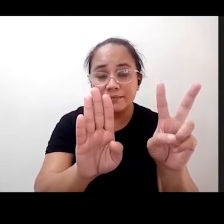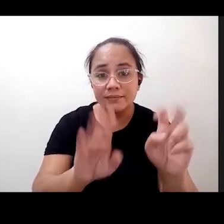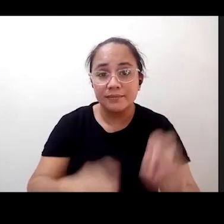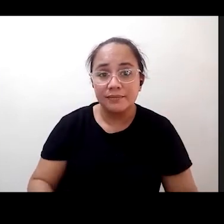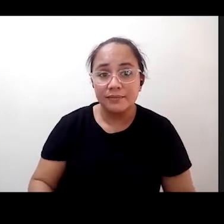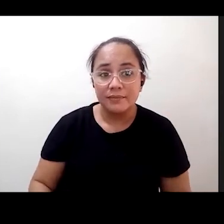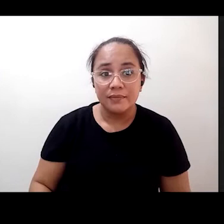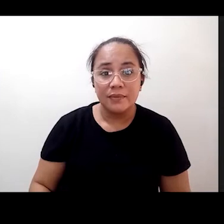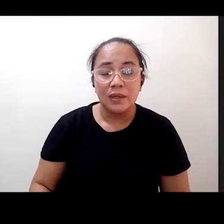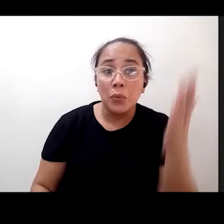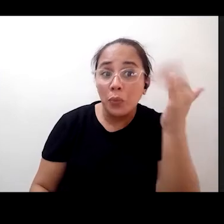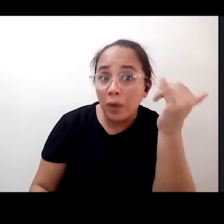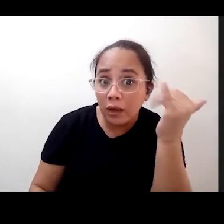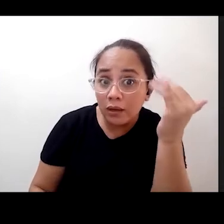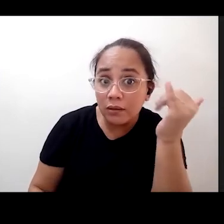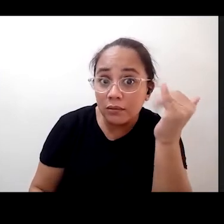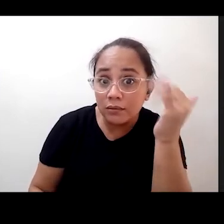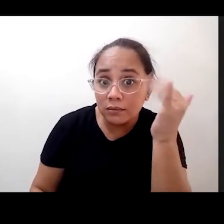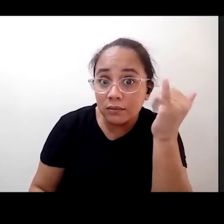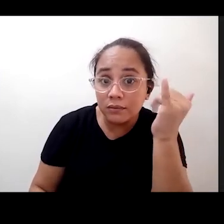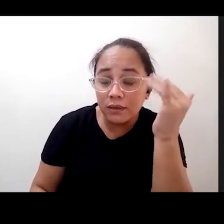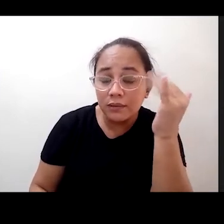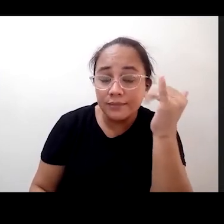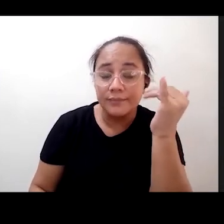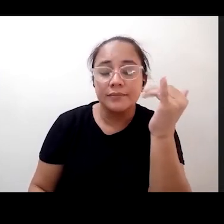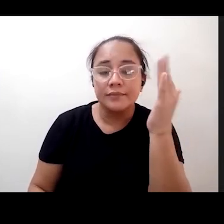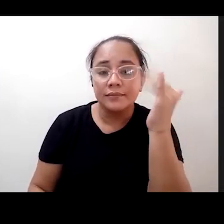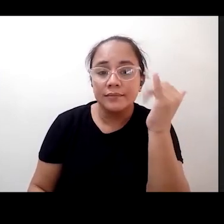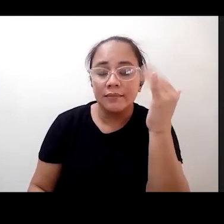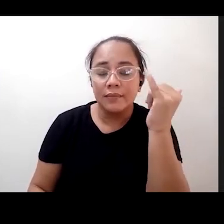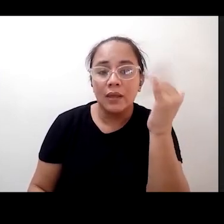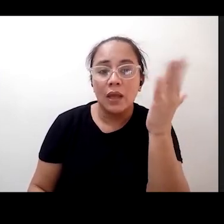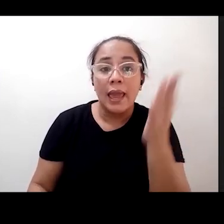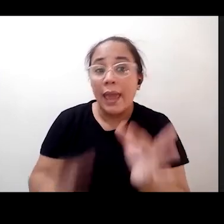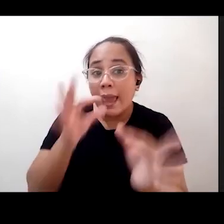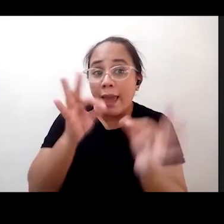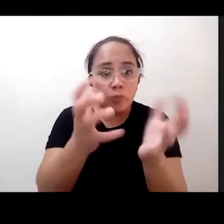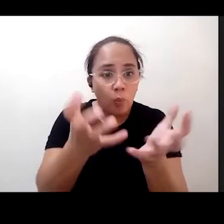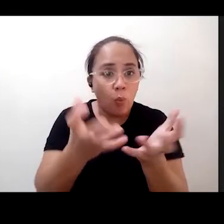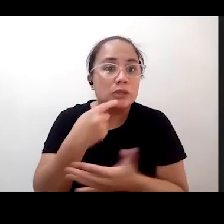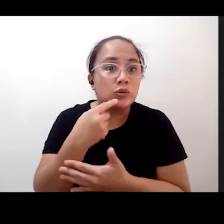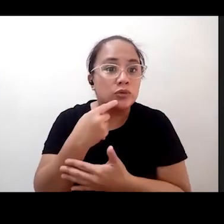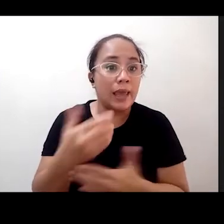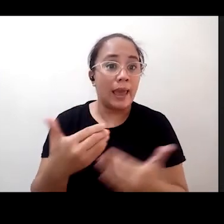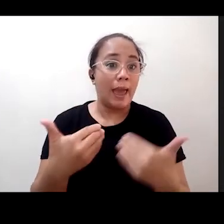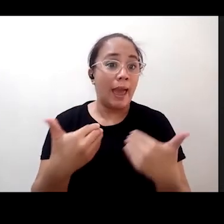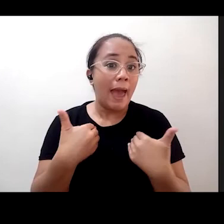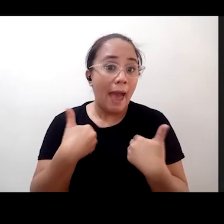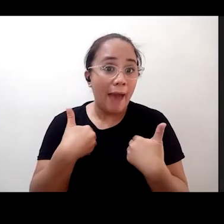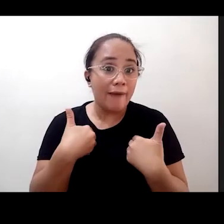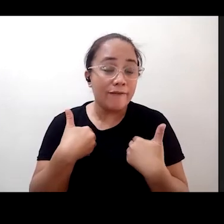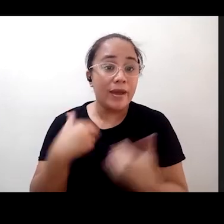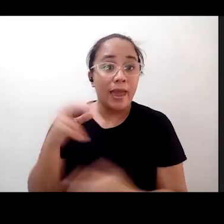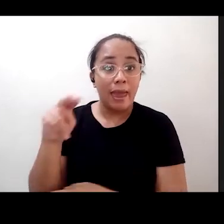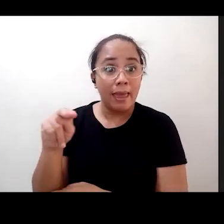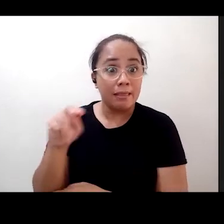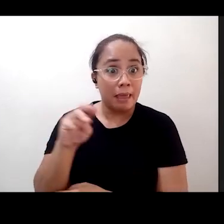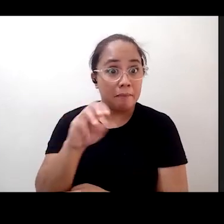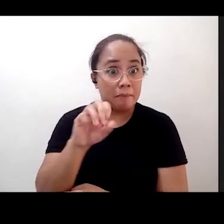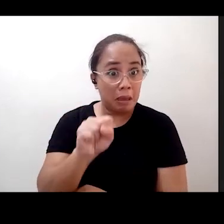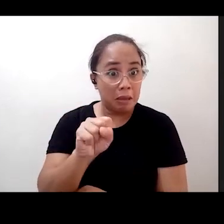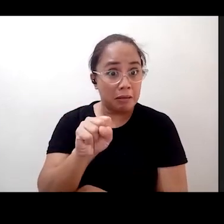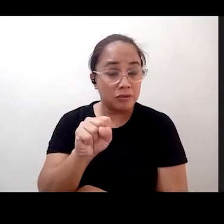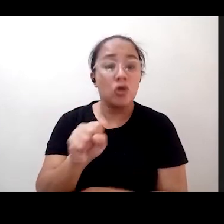because um, if you want to say the have is a non-manual, then you have to